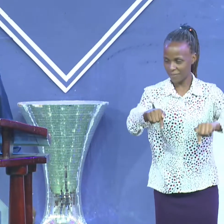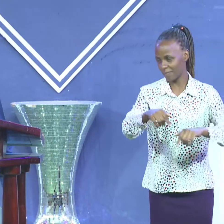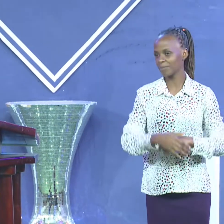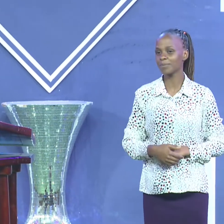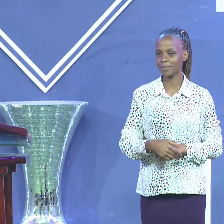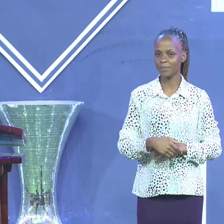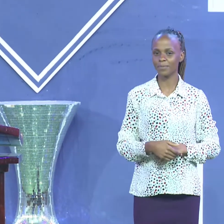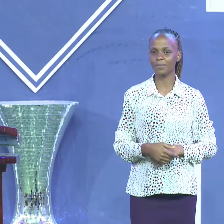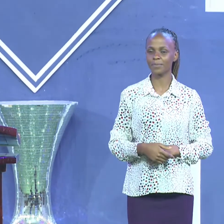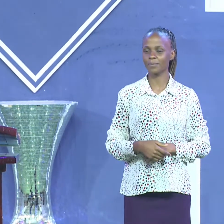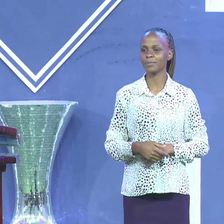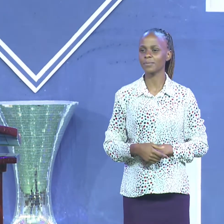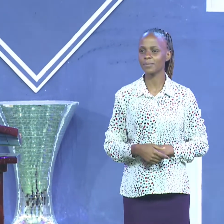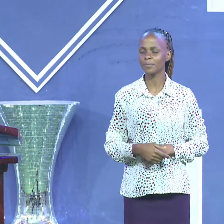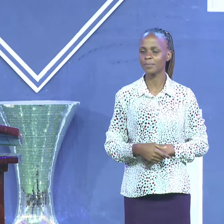that prison.